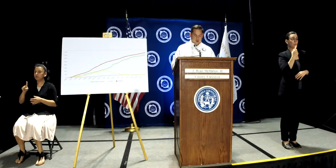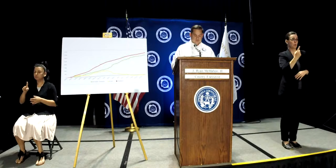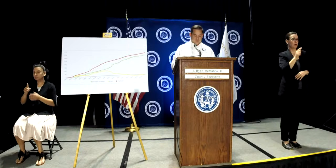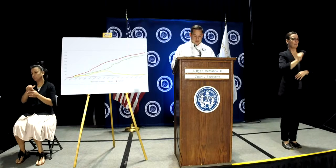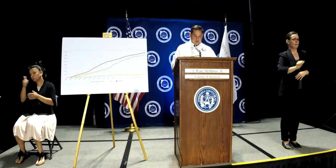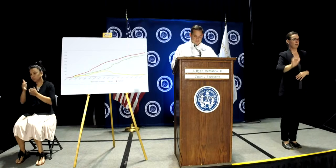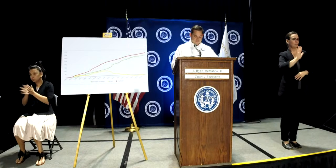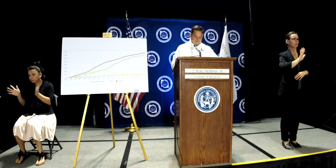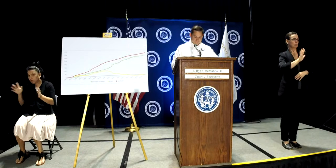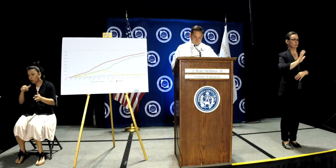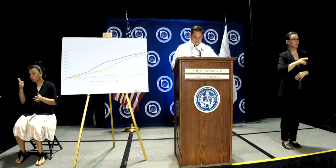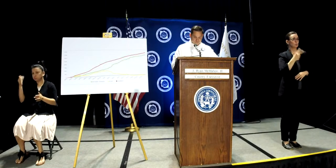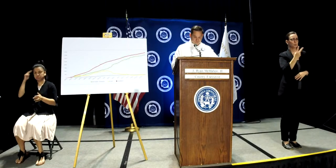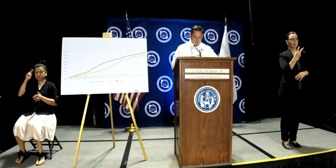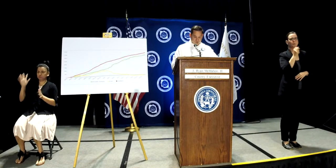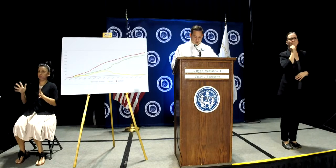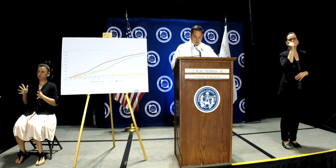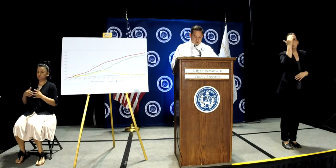the demographic data.